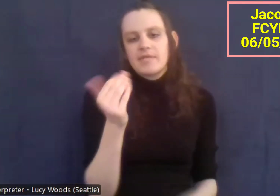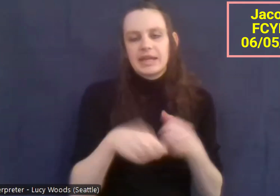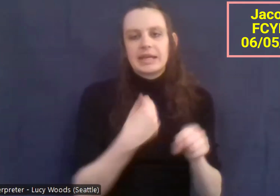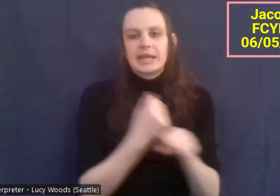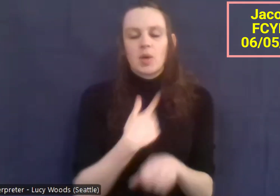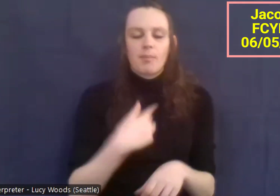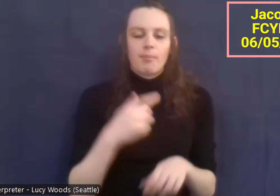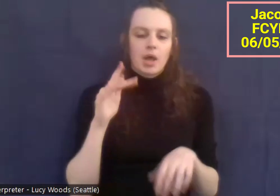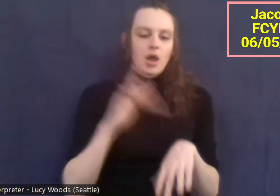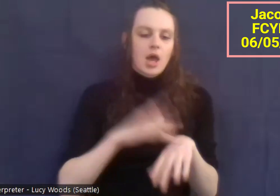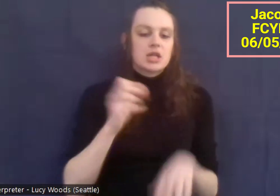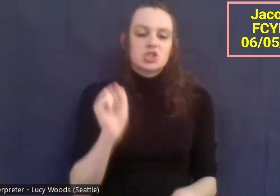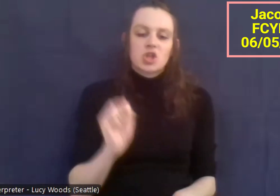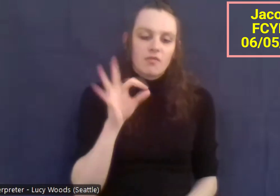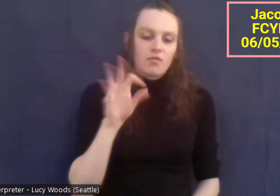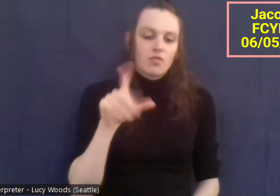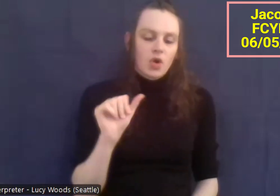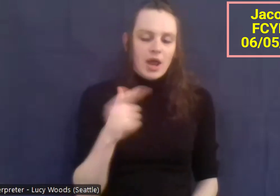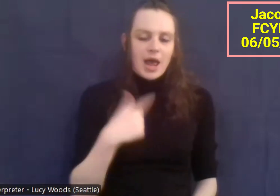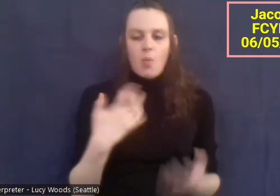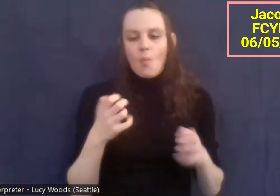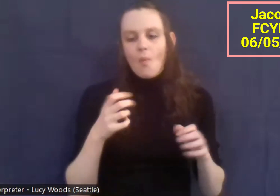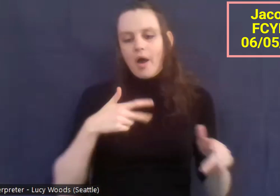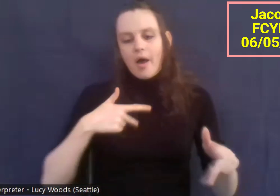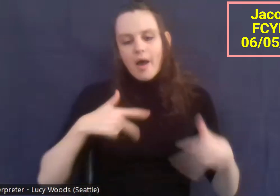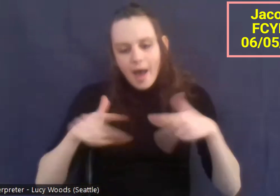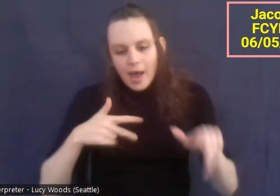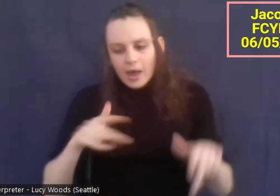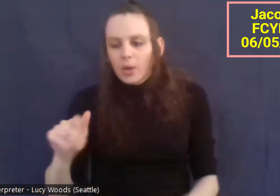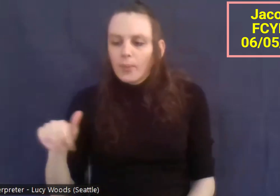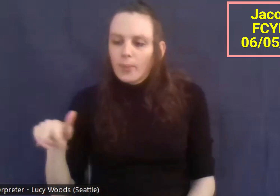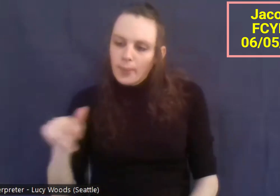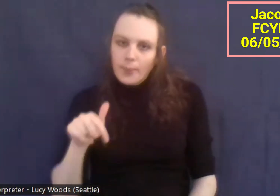the Florida Trail to the Penhote Trail to the Appalachian Trail, 6,000 miles combined